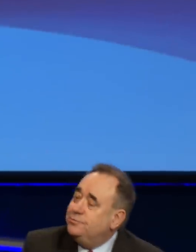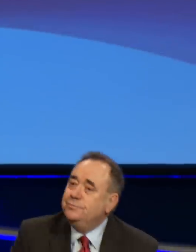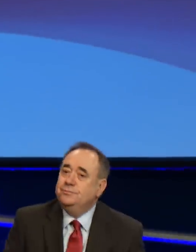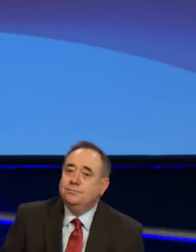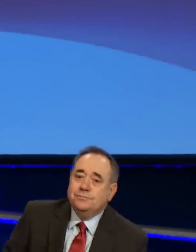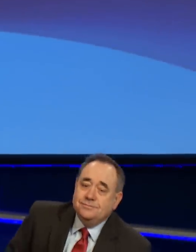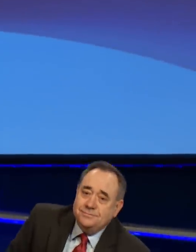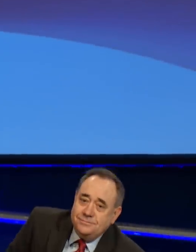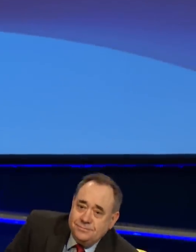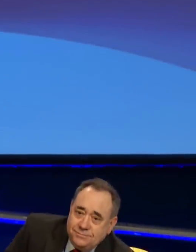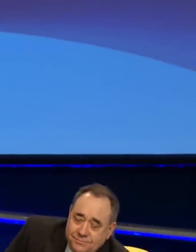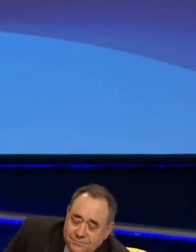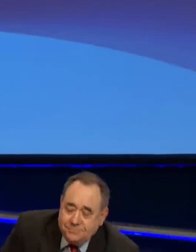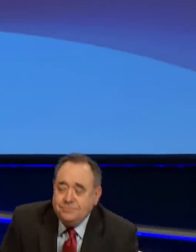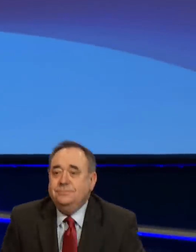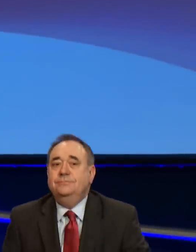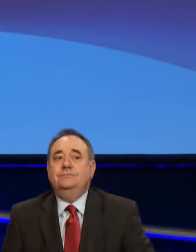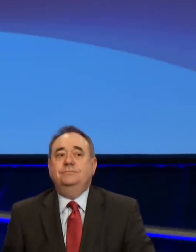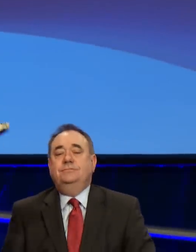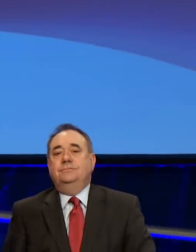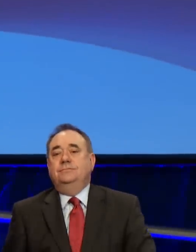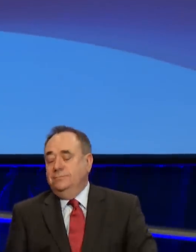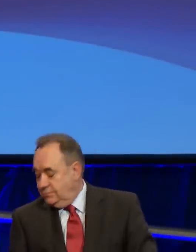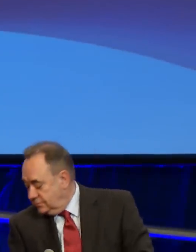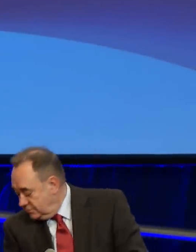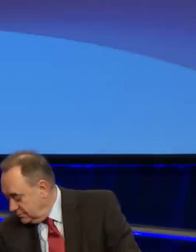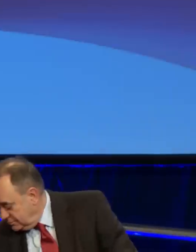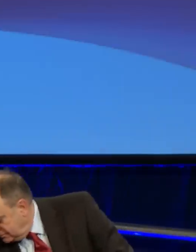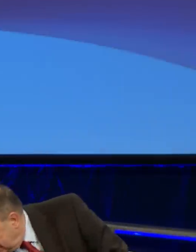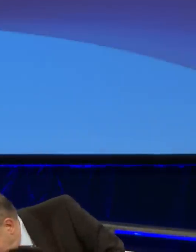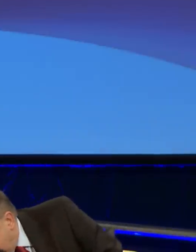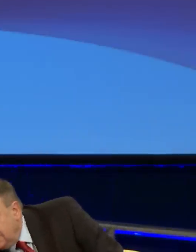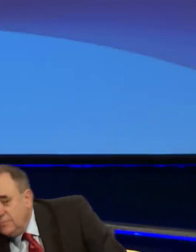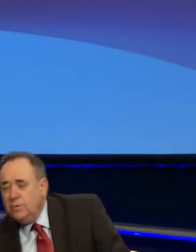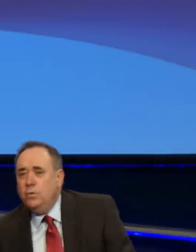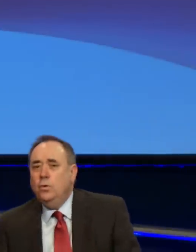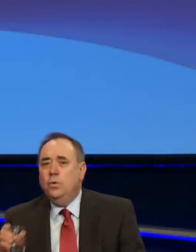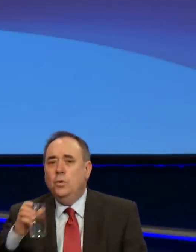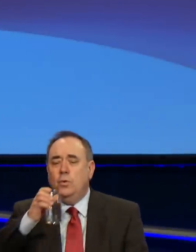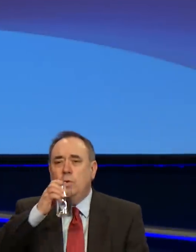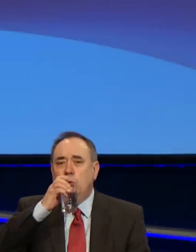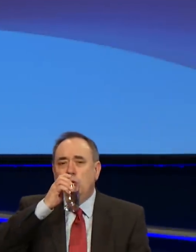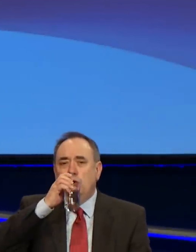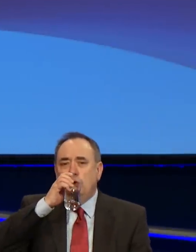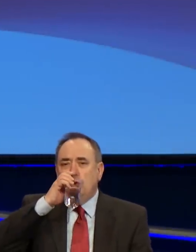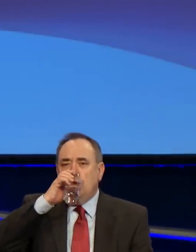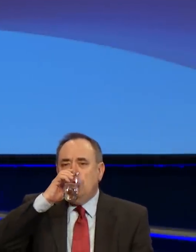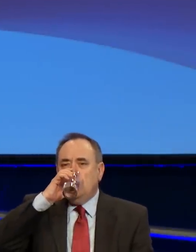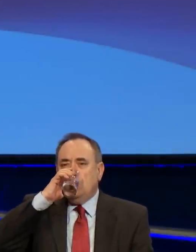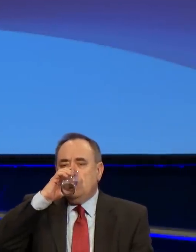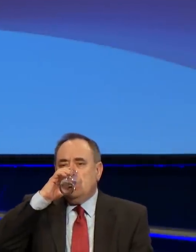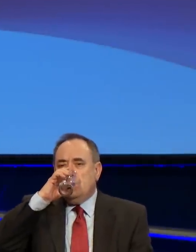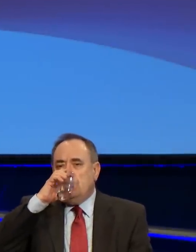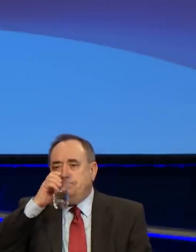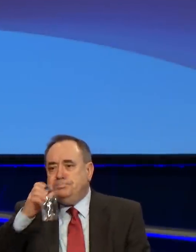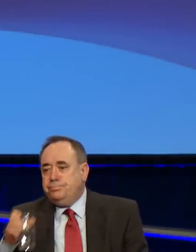Now, as a lot of this has been impromptu, as you see, from one stage to another, we're going to be impromptu here and have a few questions between